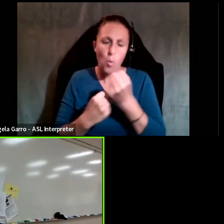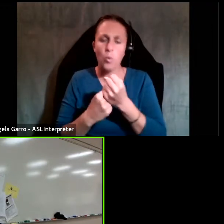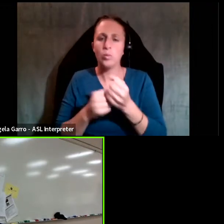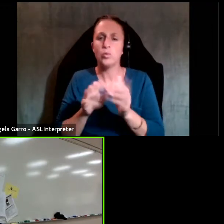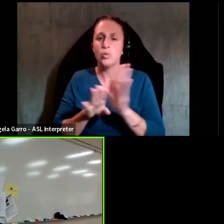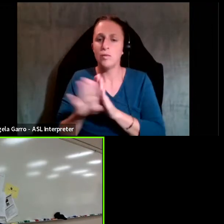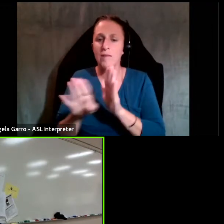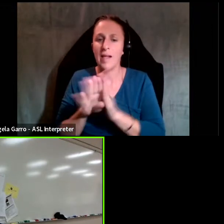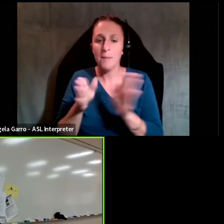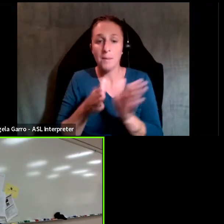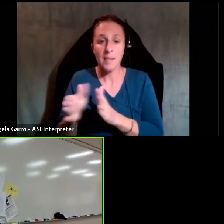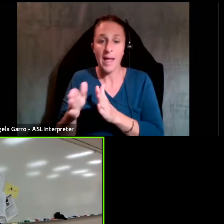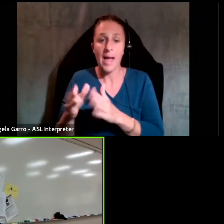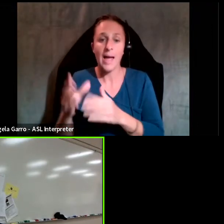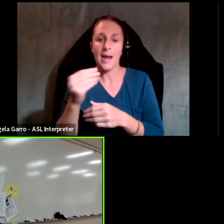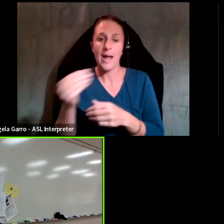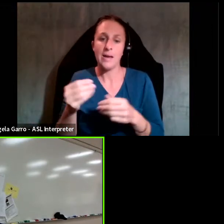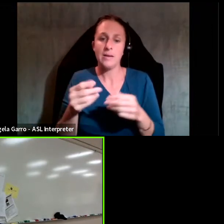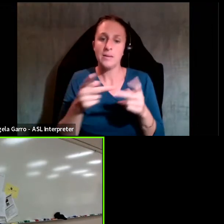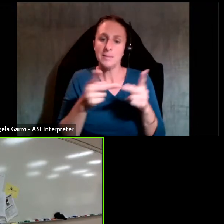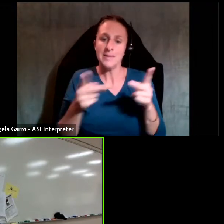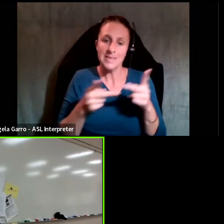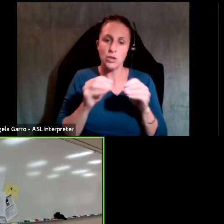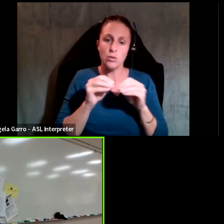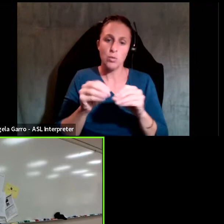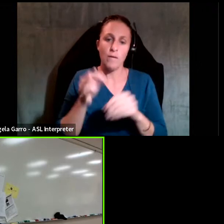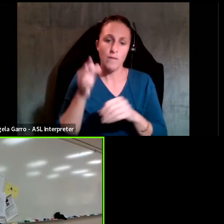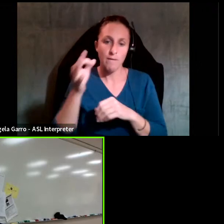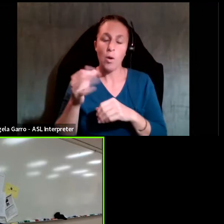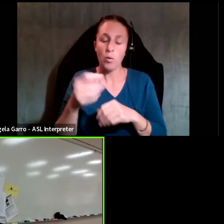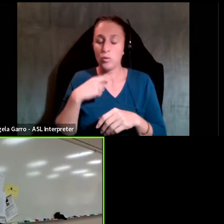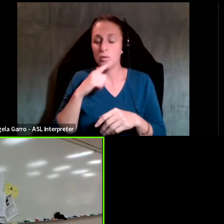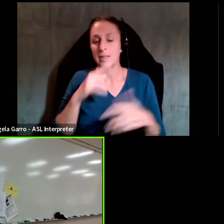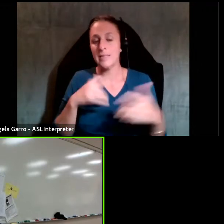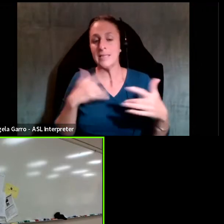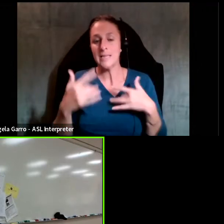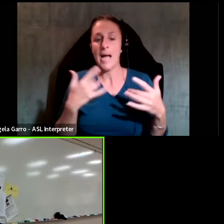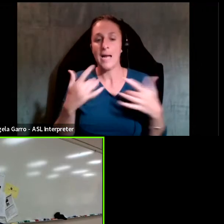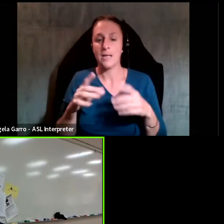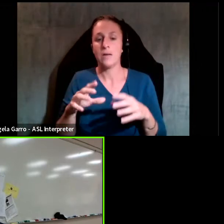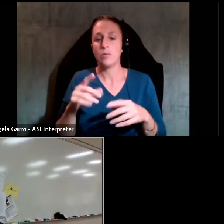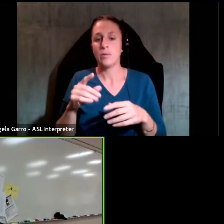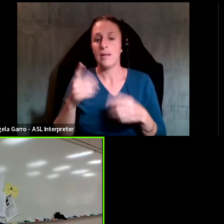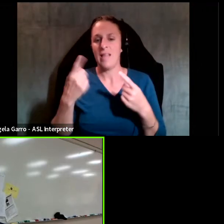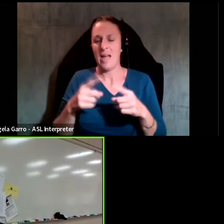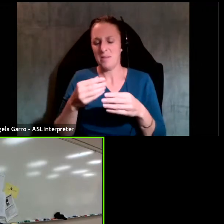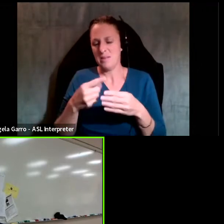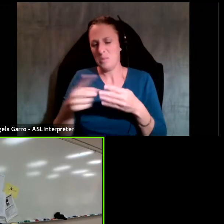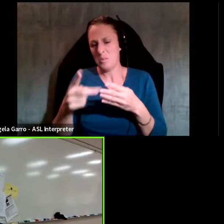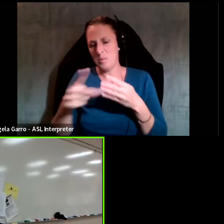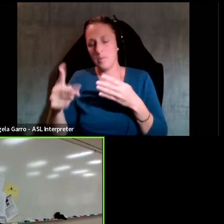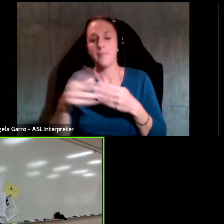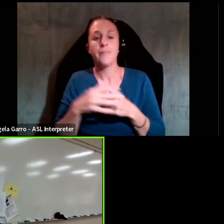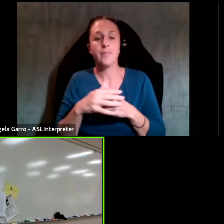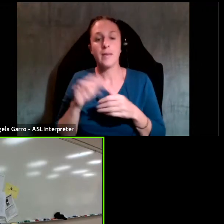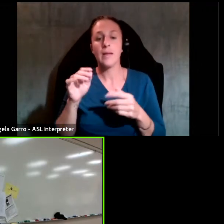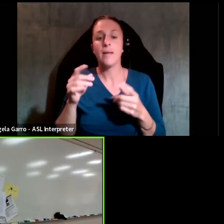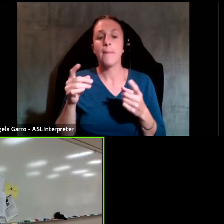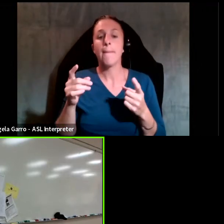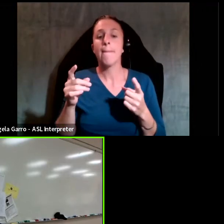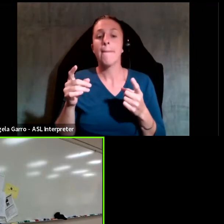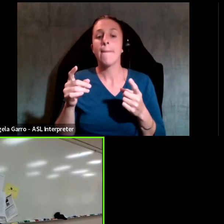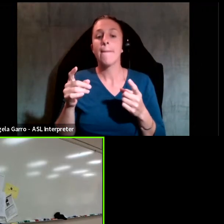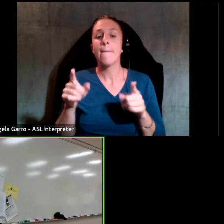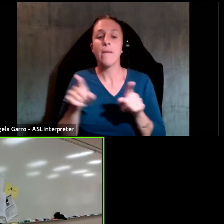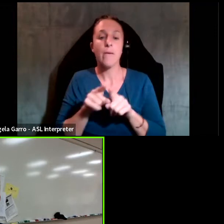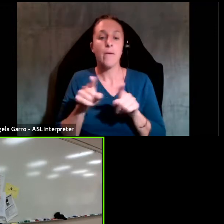plan and positions going forward. So we're really kind of excited about that, and that's happening in the next week or two. And then finally, along the